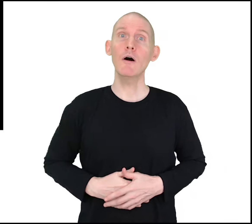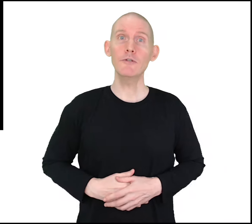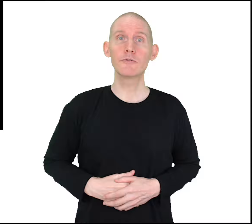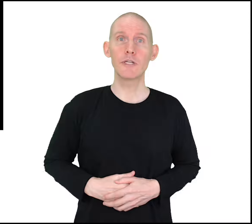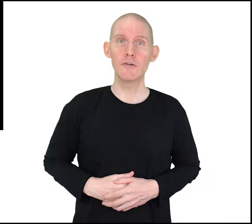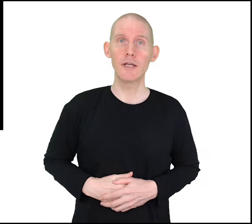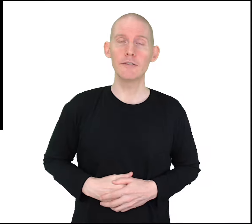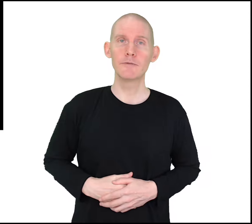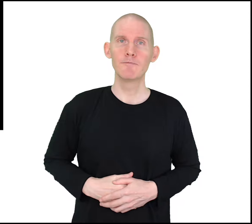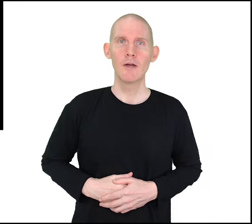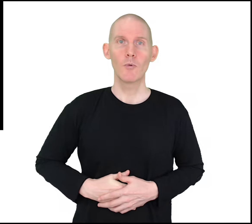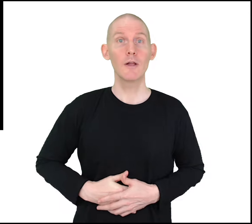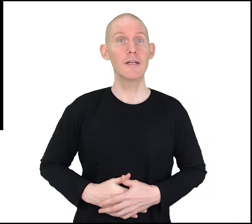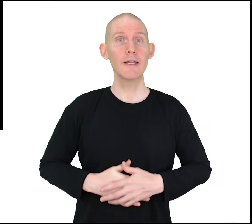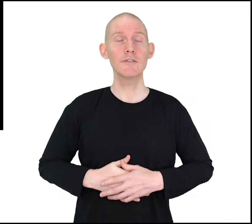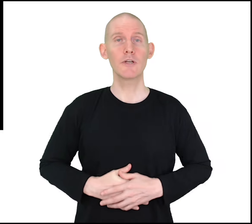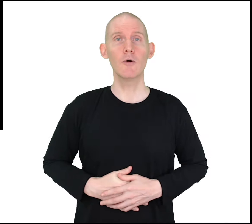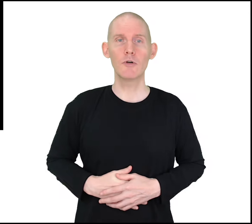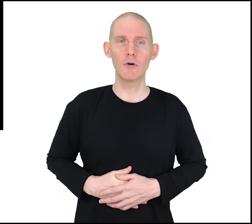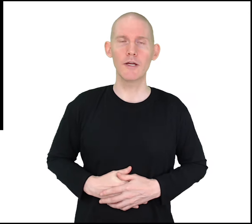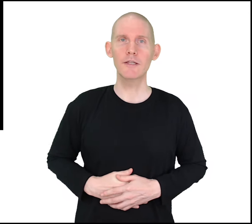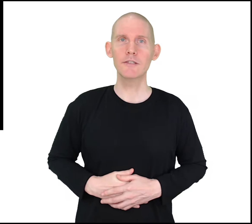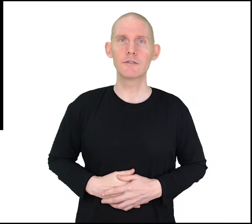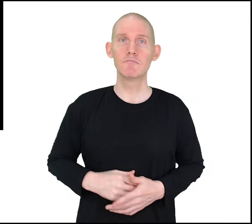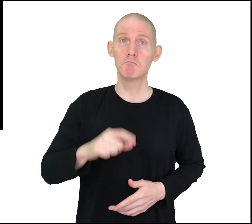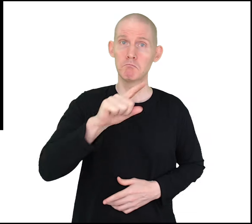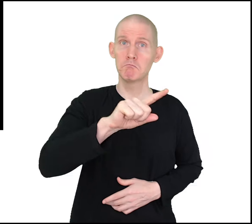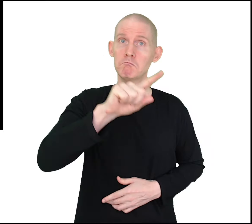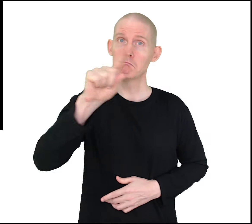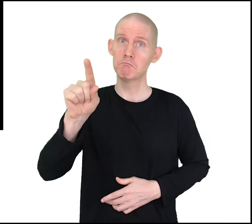use hearing aids. Well, in ASL, we'll go like this.